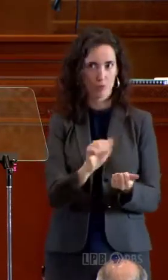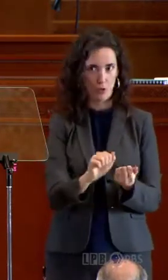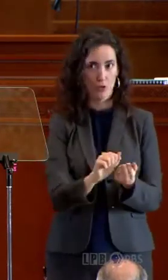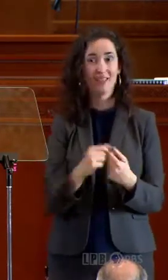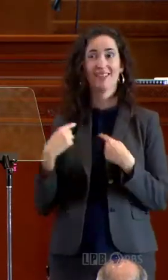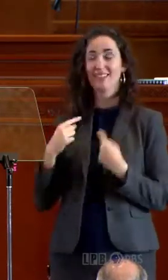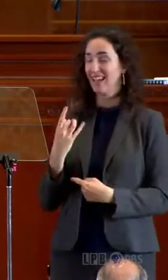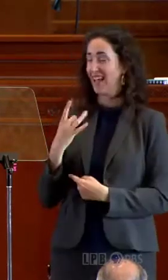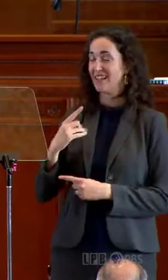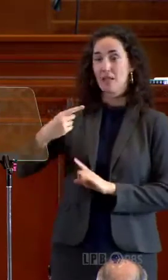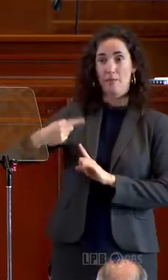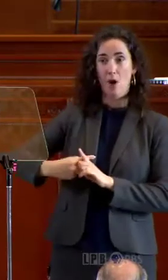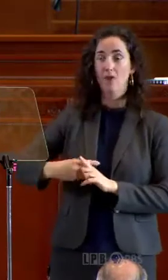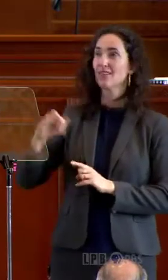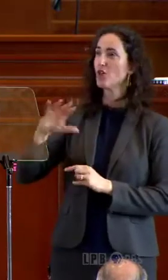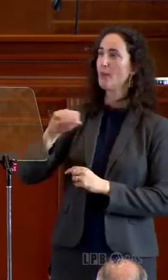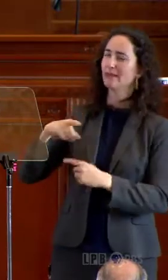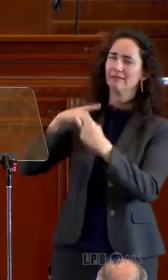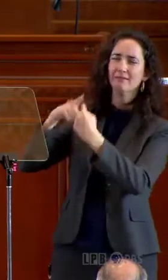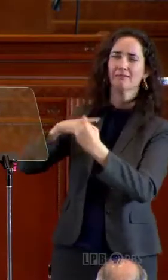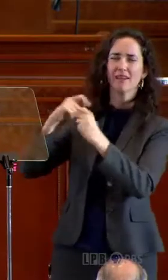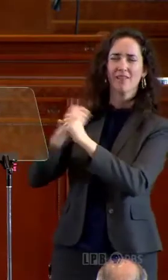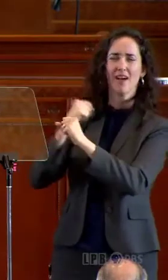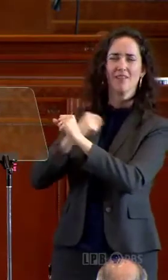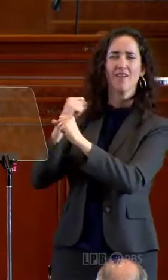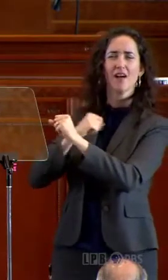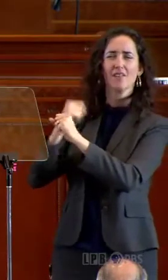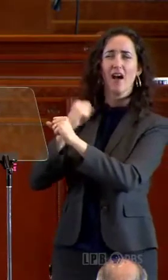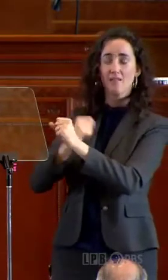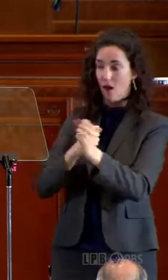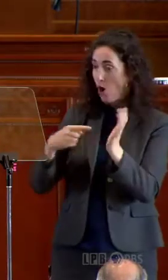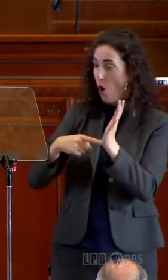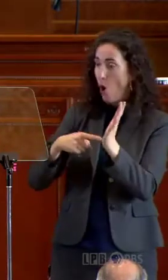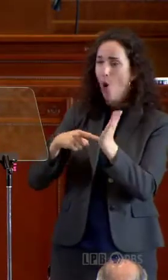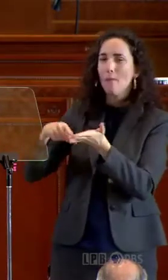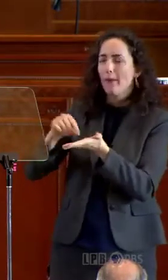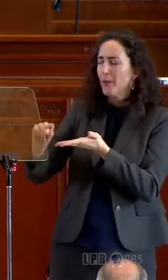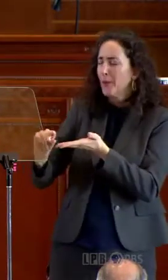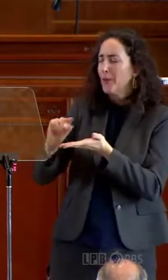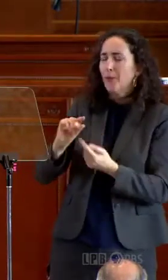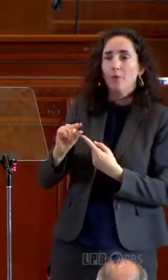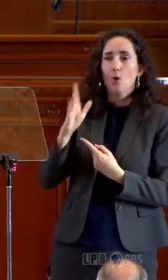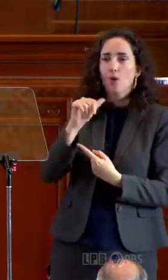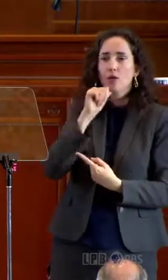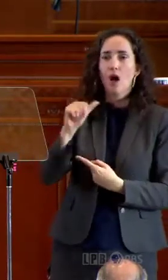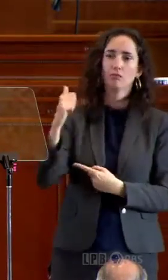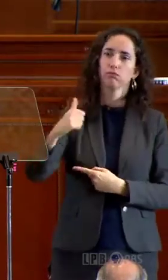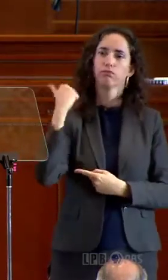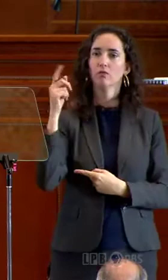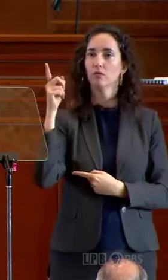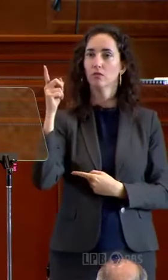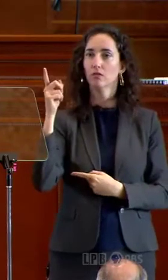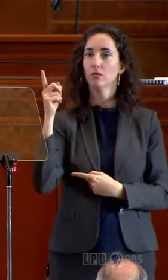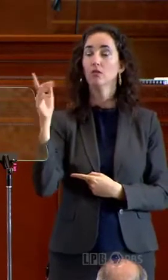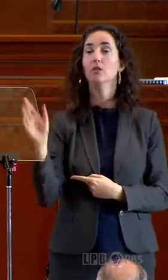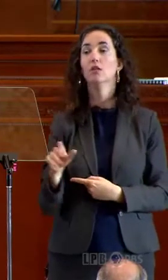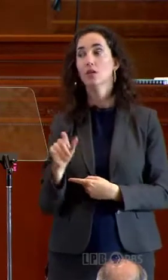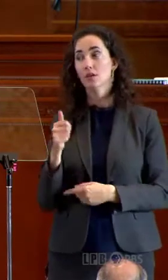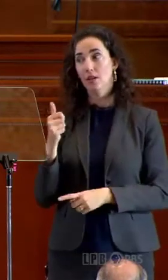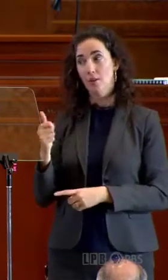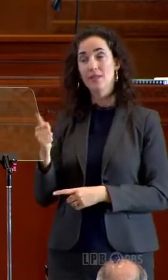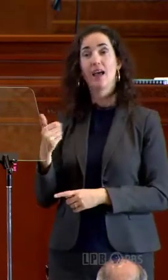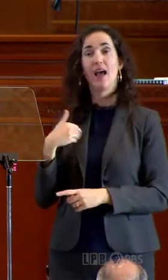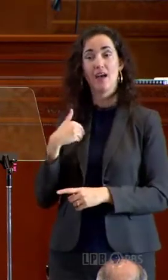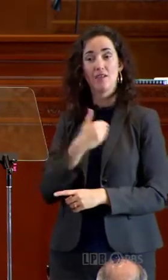she is still battling her insurance company to force them to pay even a fraction of what she is owed. And by the way, Carrie is also a